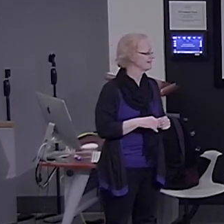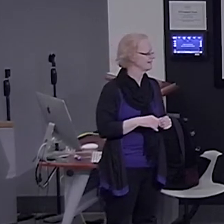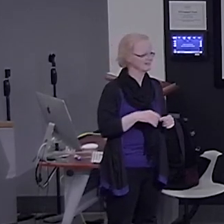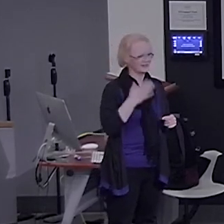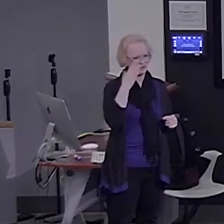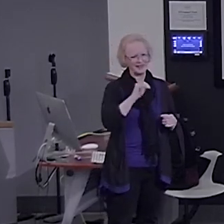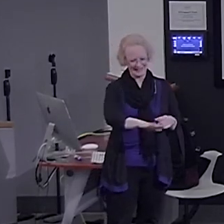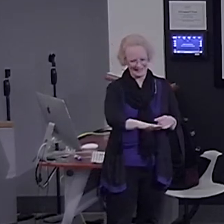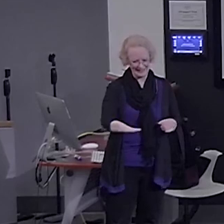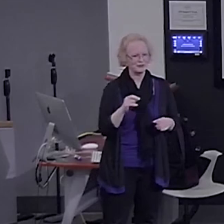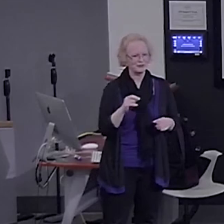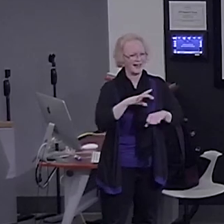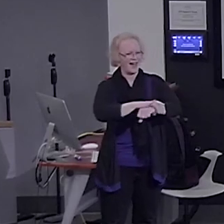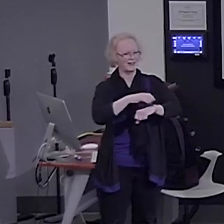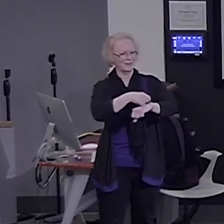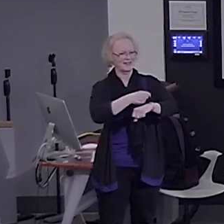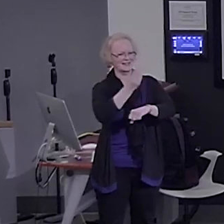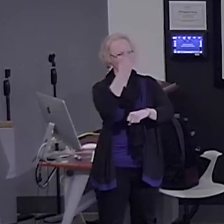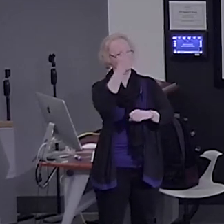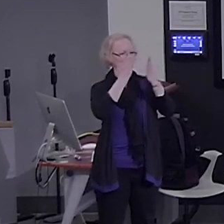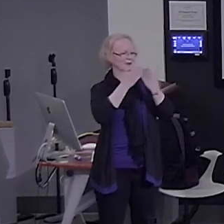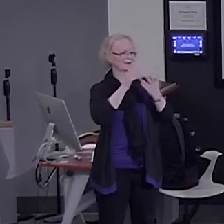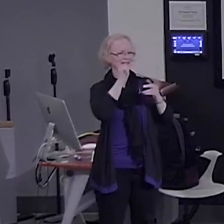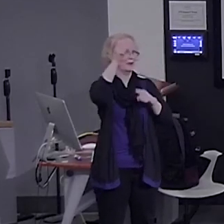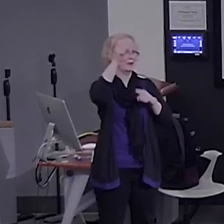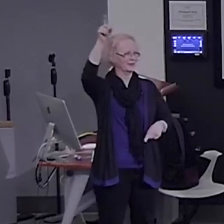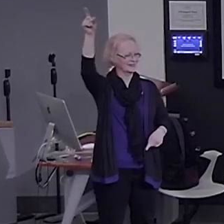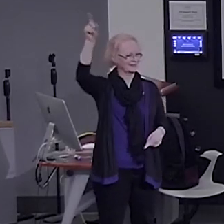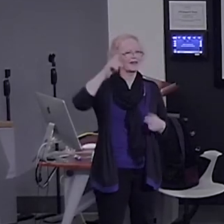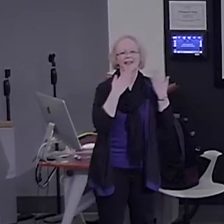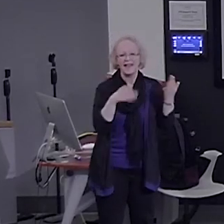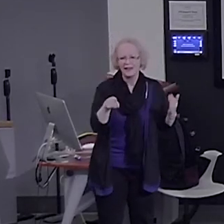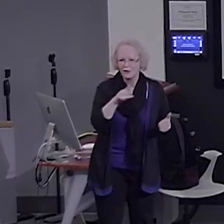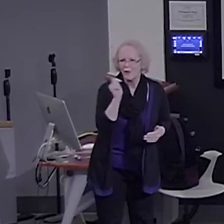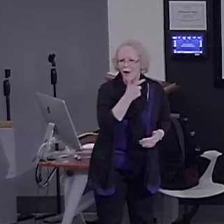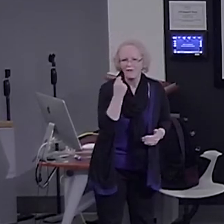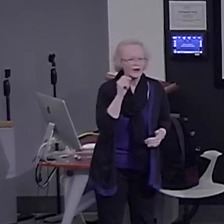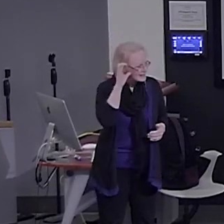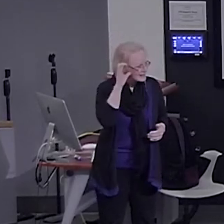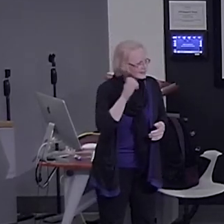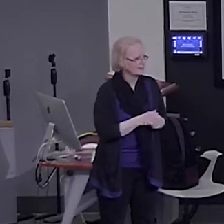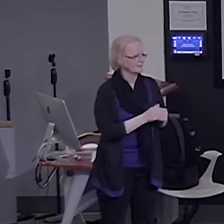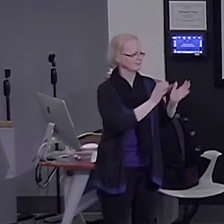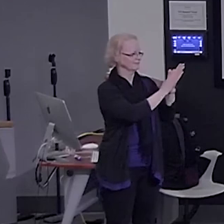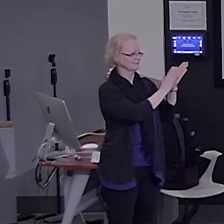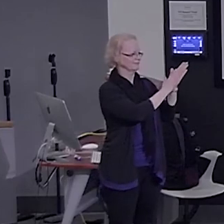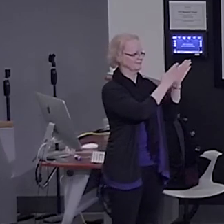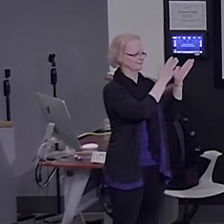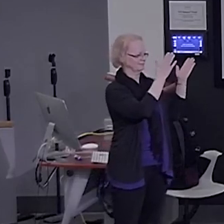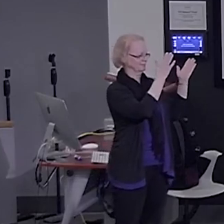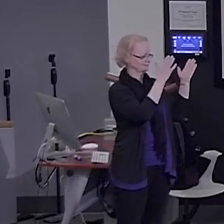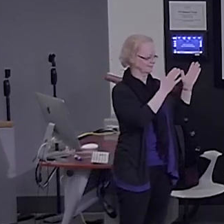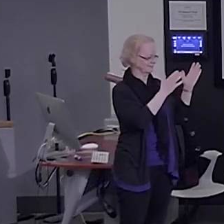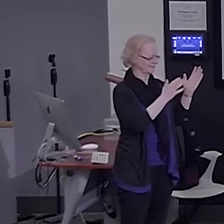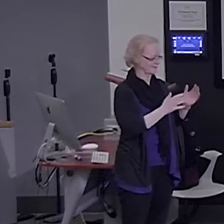tie them to their wrists so they don't lose them. Thank you all for listening. Thank you